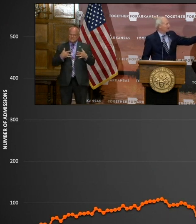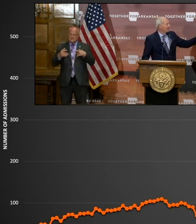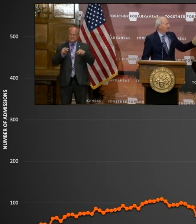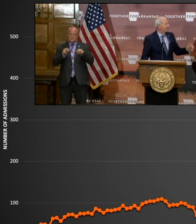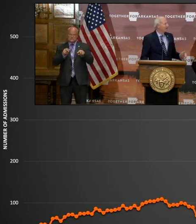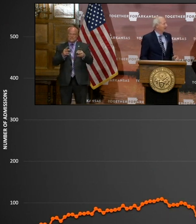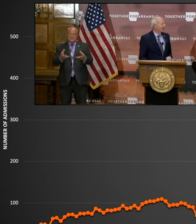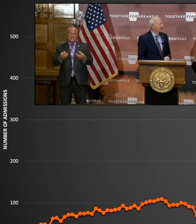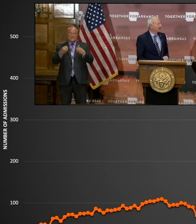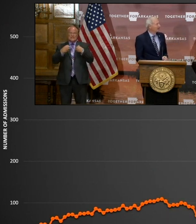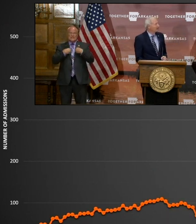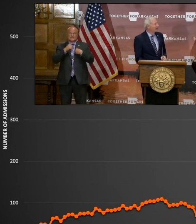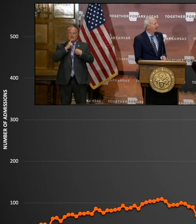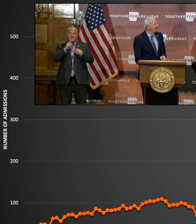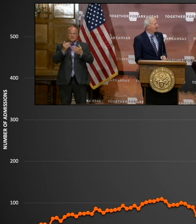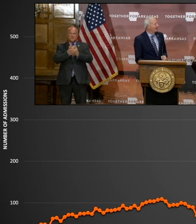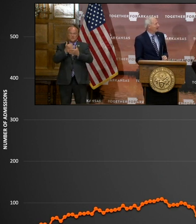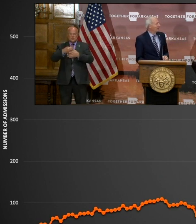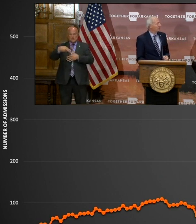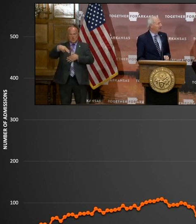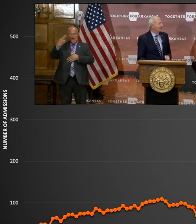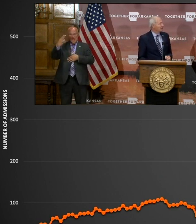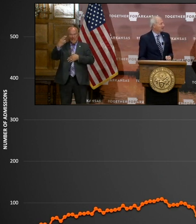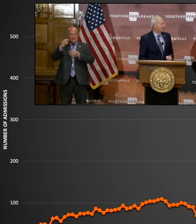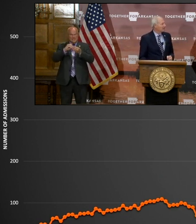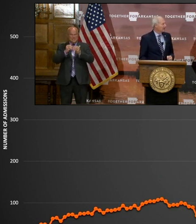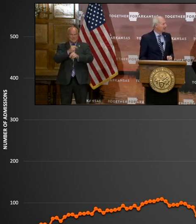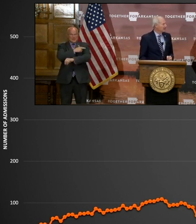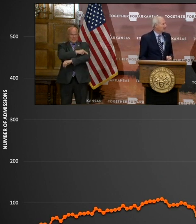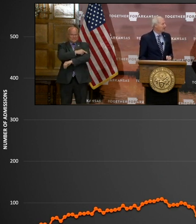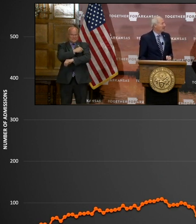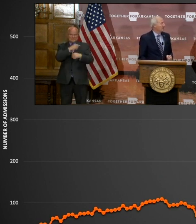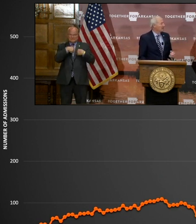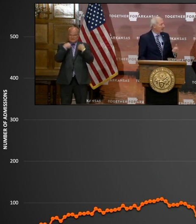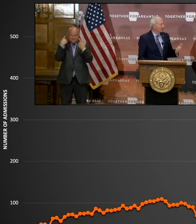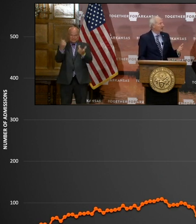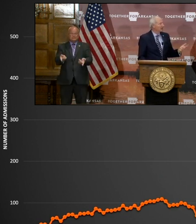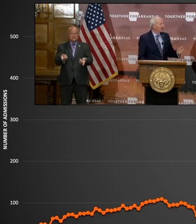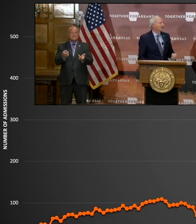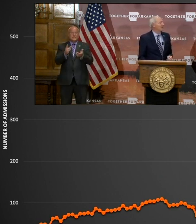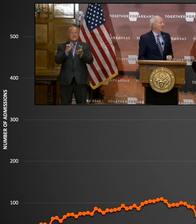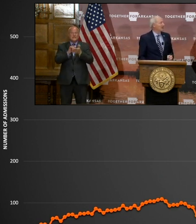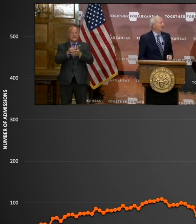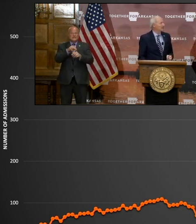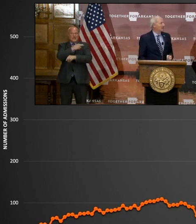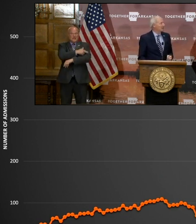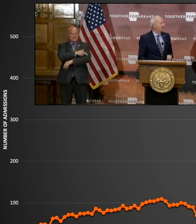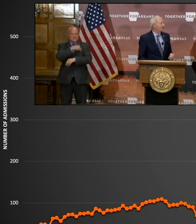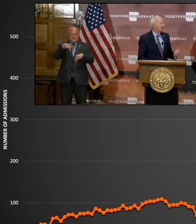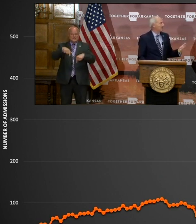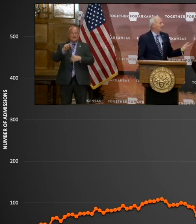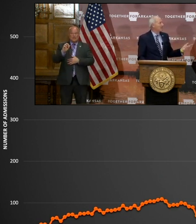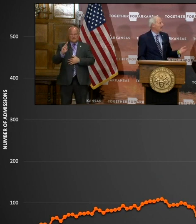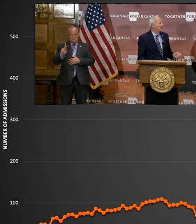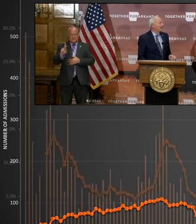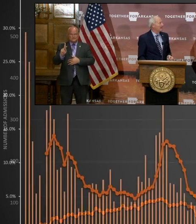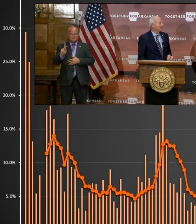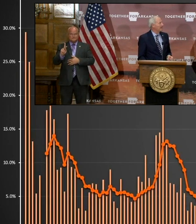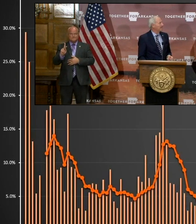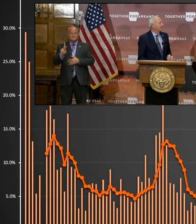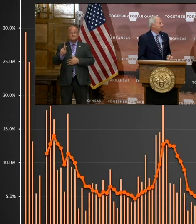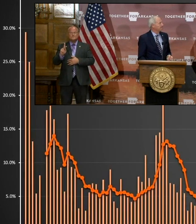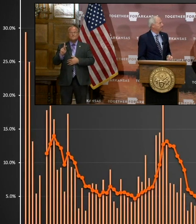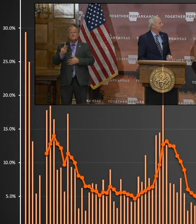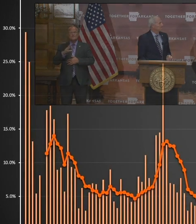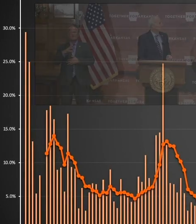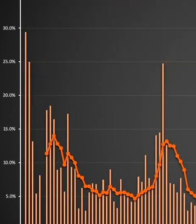which gives us actually a new high there in number of hospitalizations, those that are hospitalized in Arkansas.